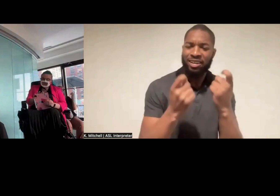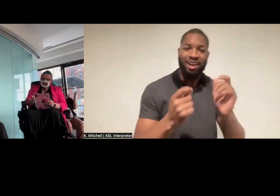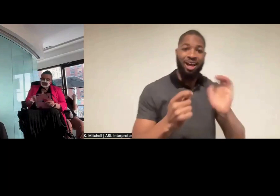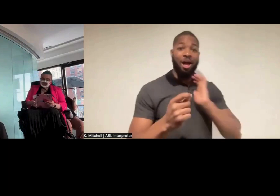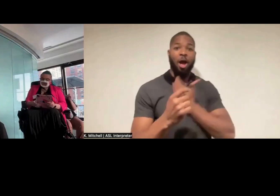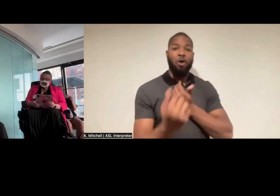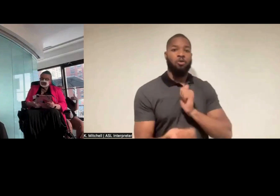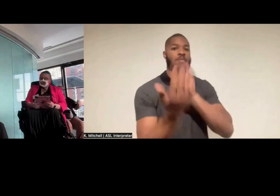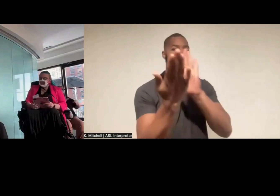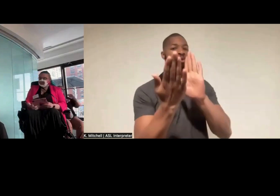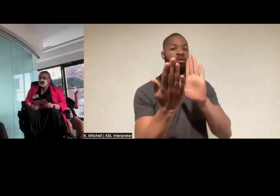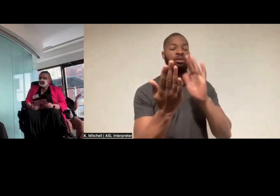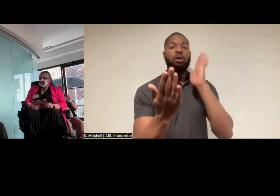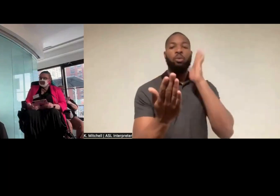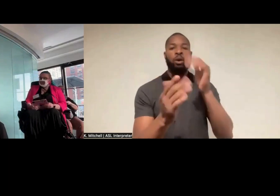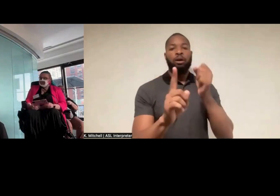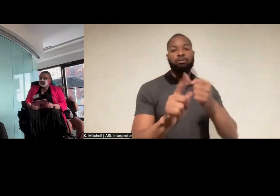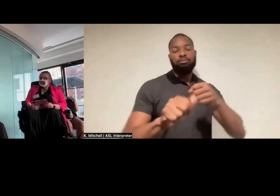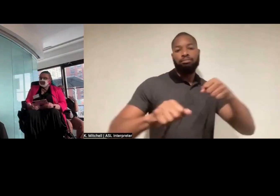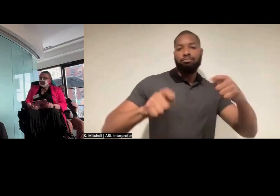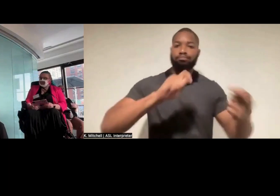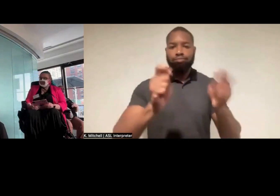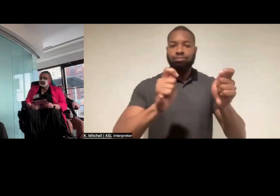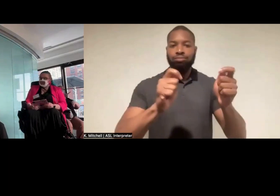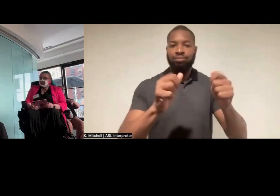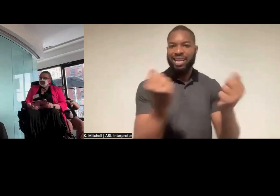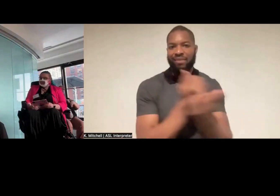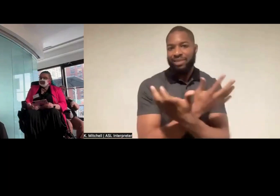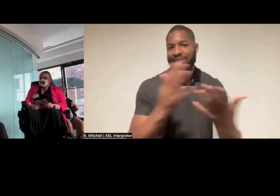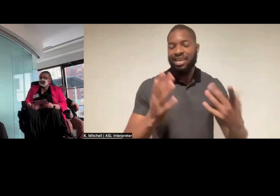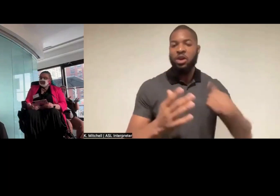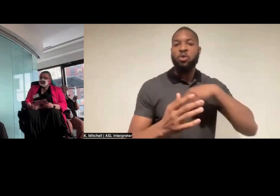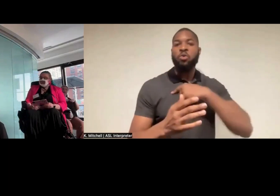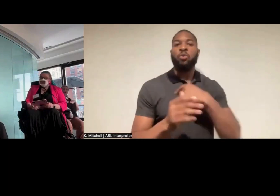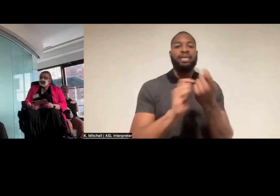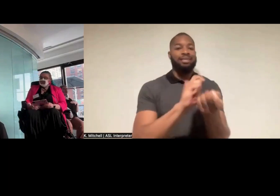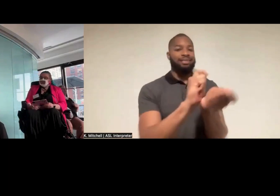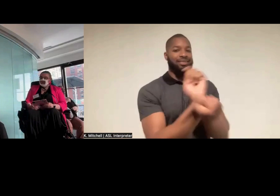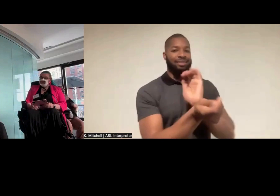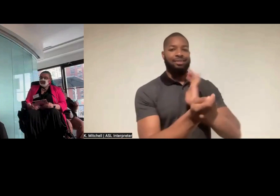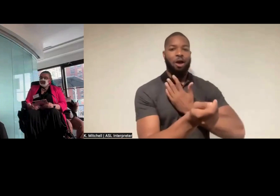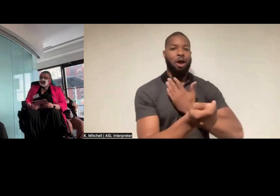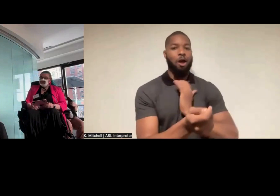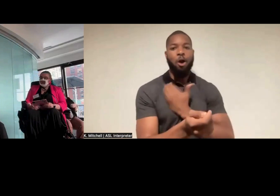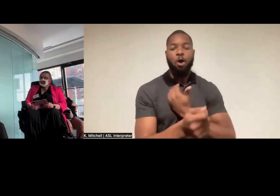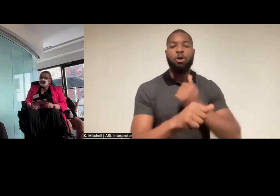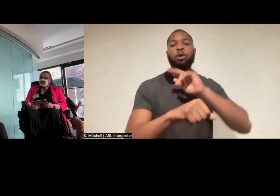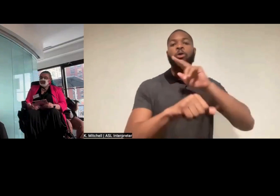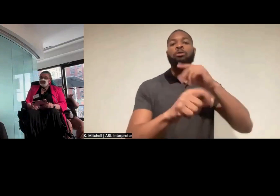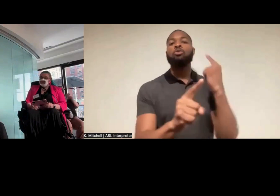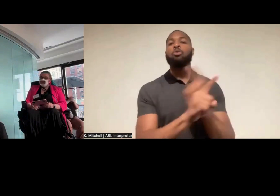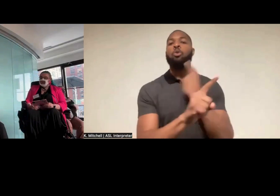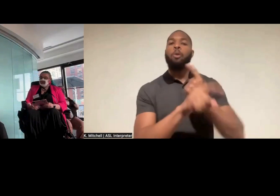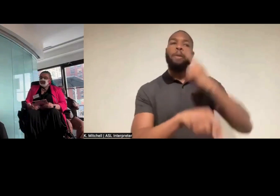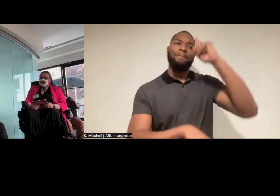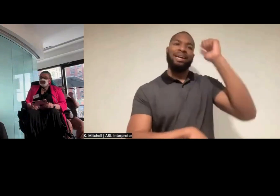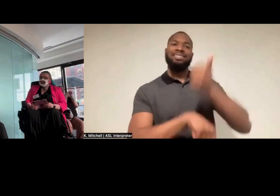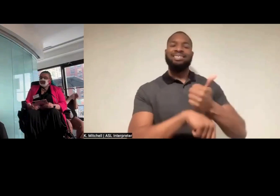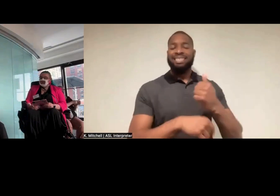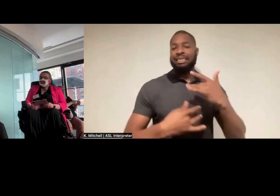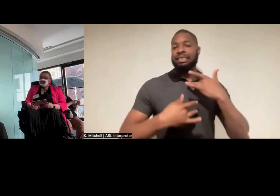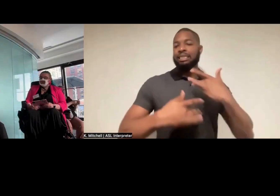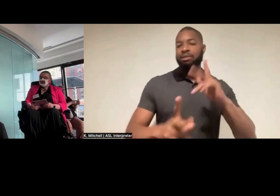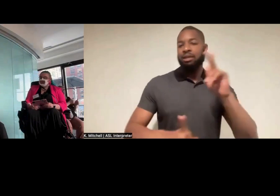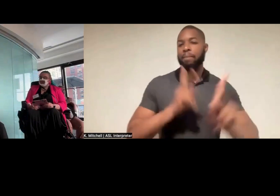the body norms that we have all been conditioned to live by.